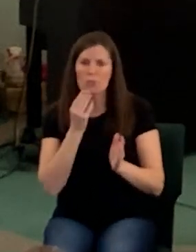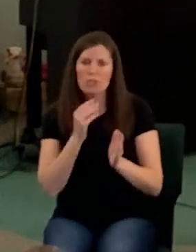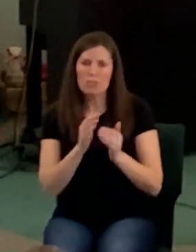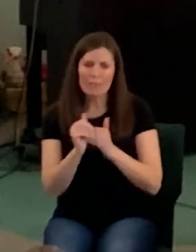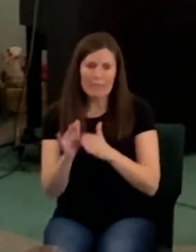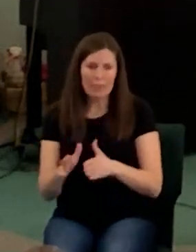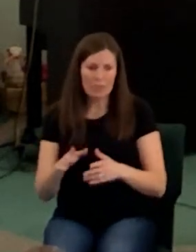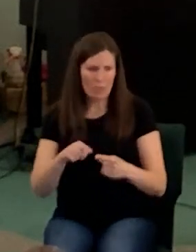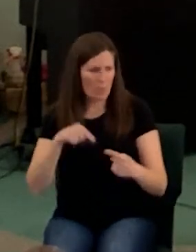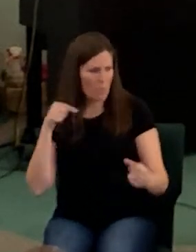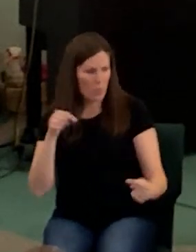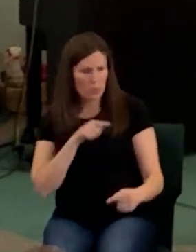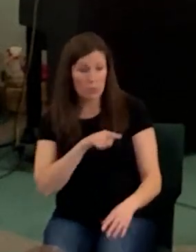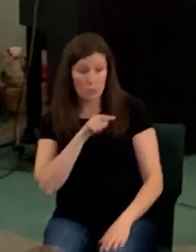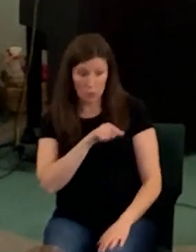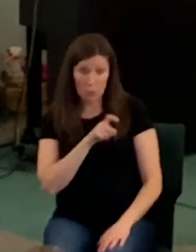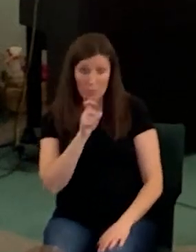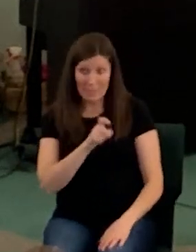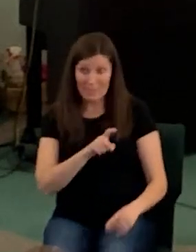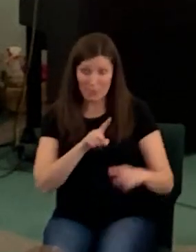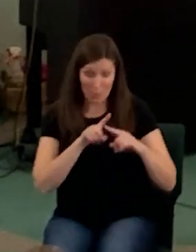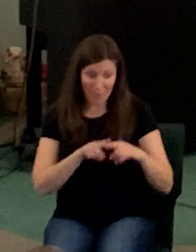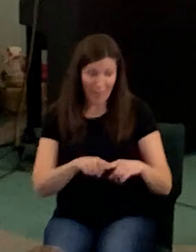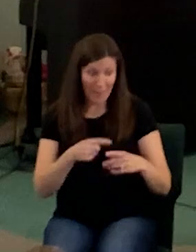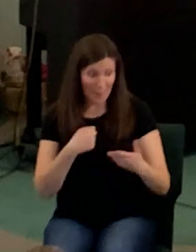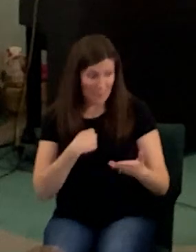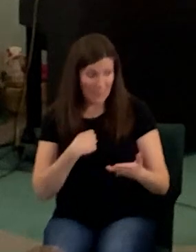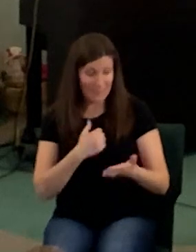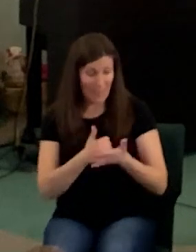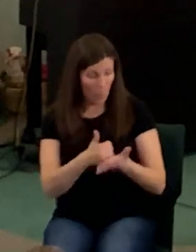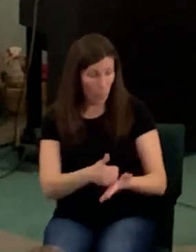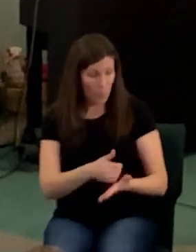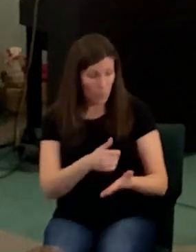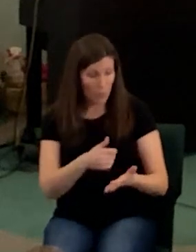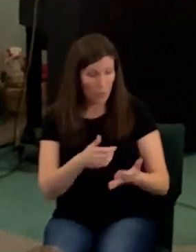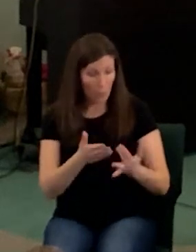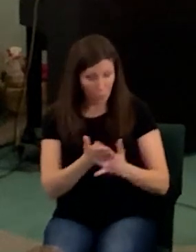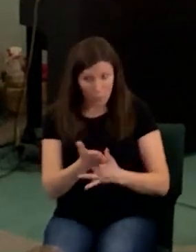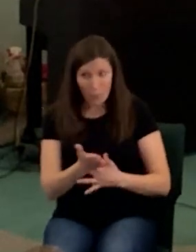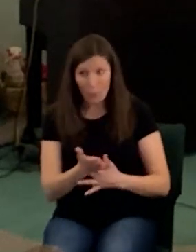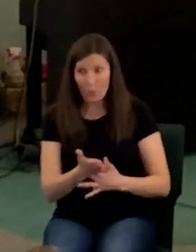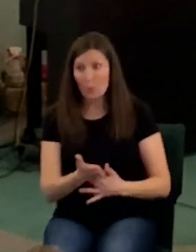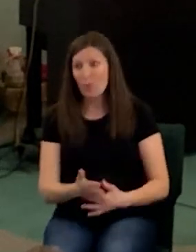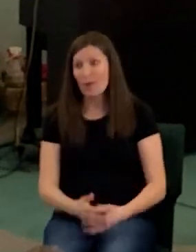going to have to rely on me to help you get through those issues.